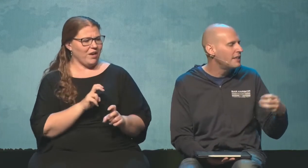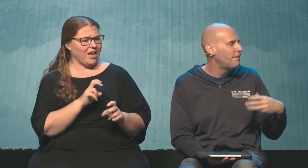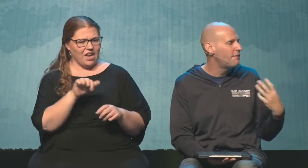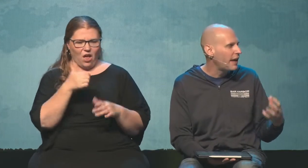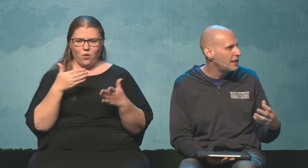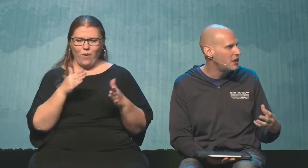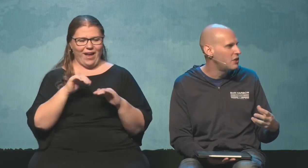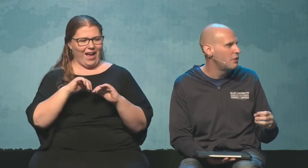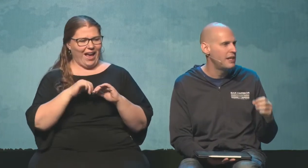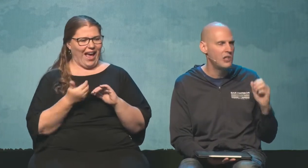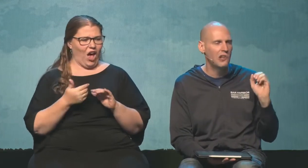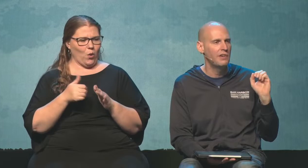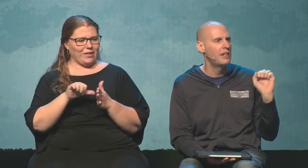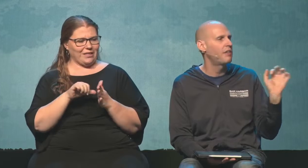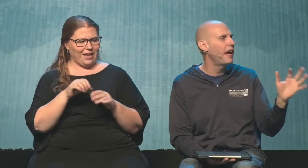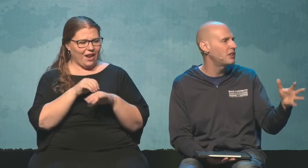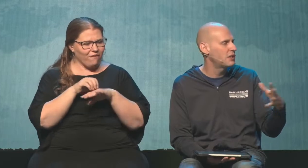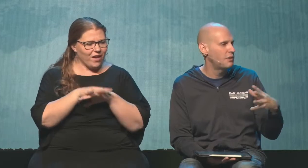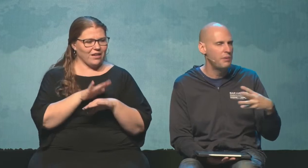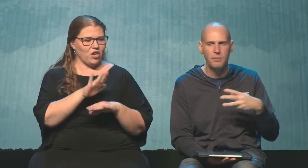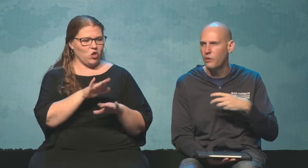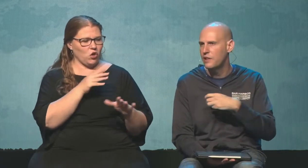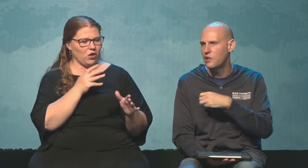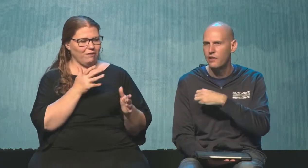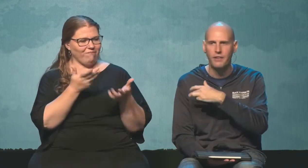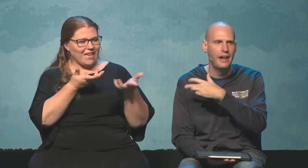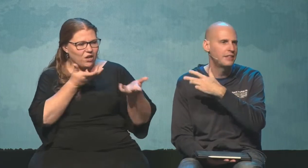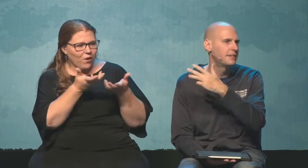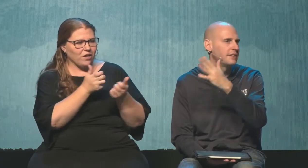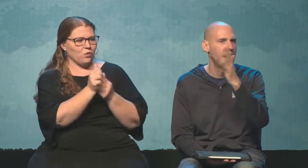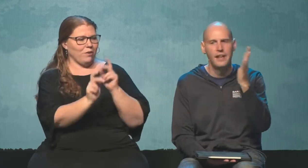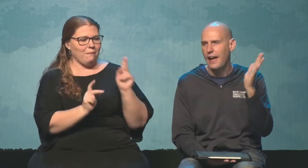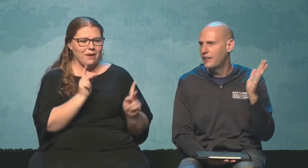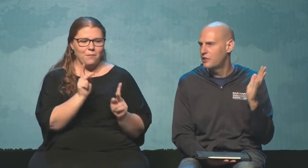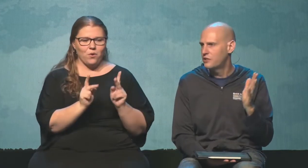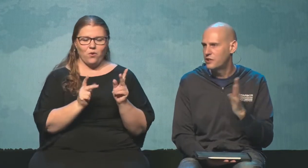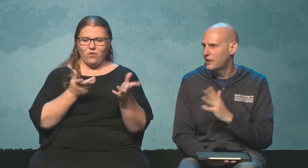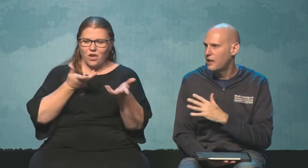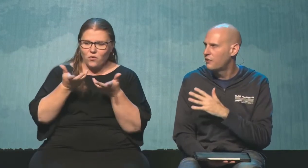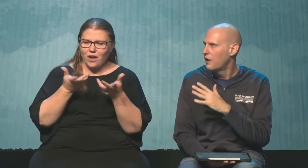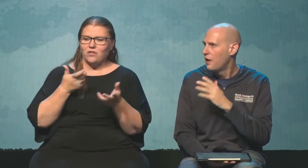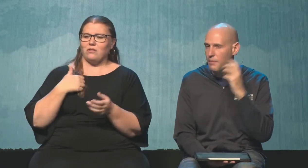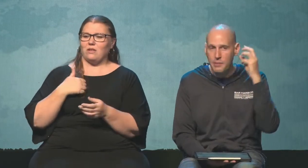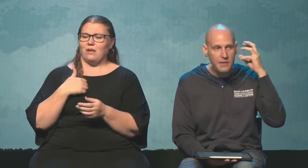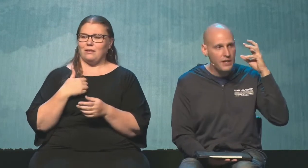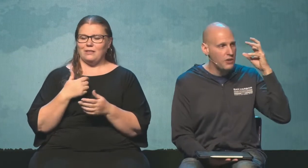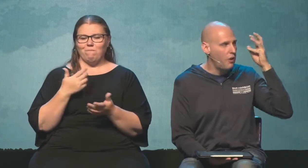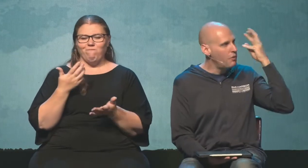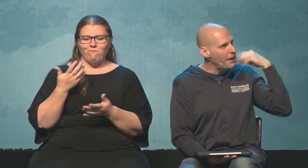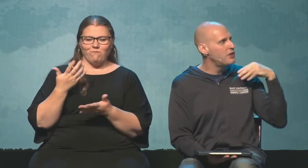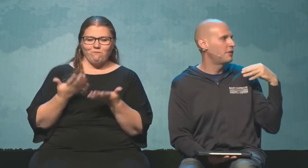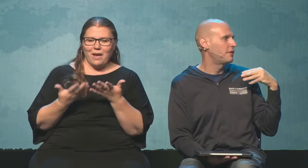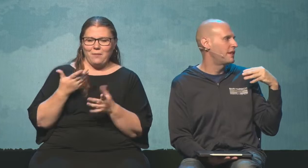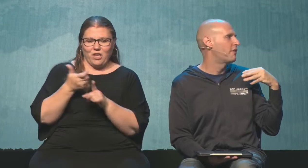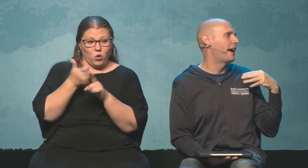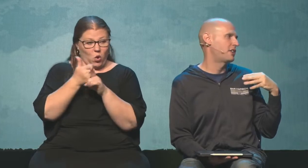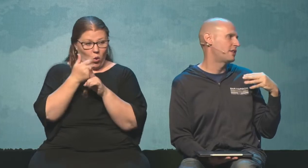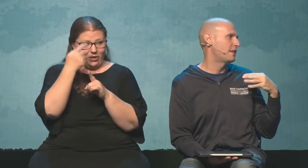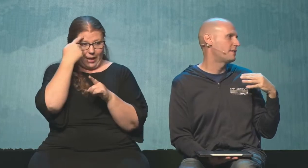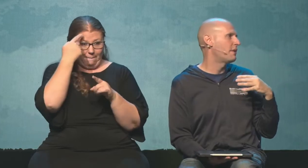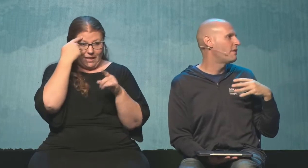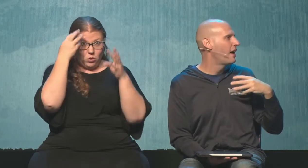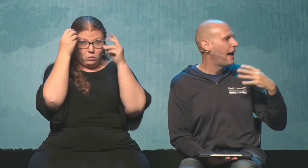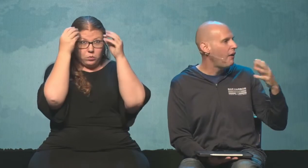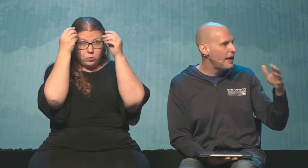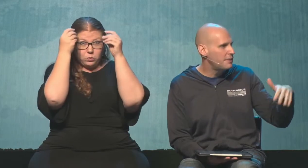how has it affected you in your interactions with people, in your interactions as you're just kind of, maybe even in your own mental